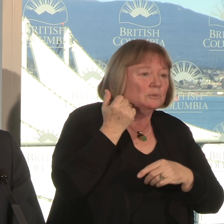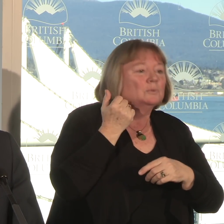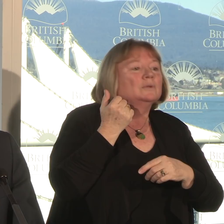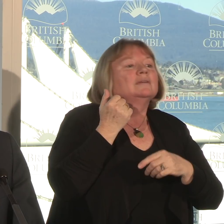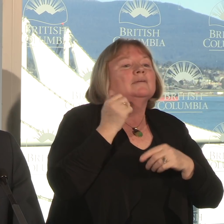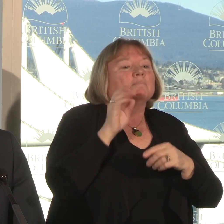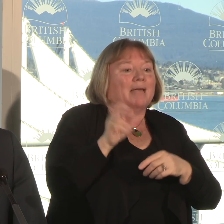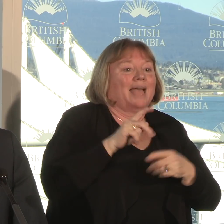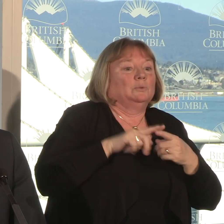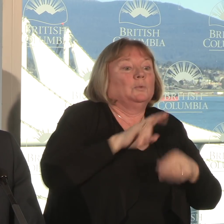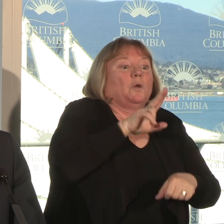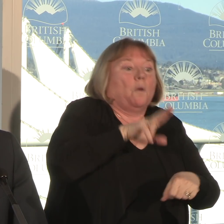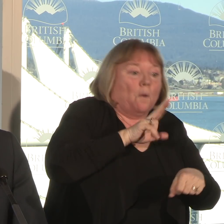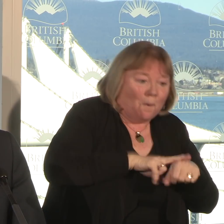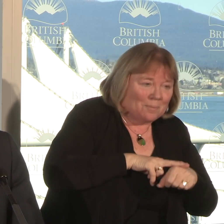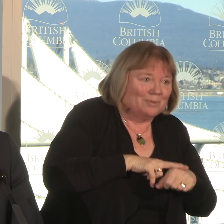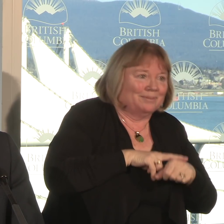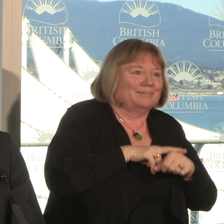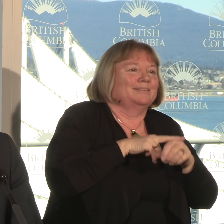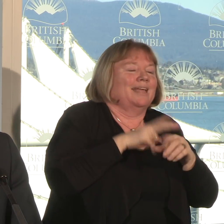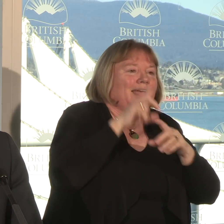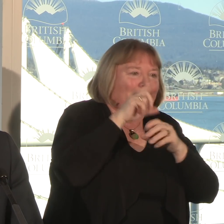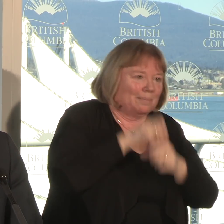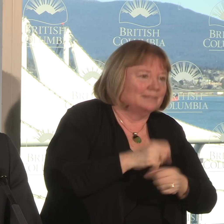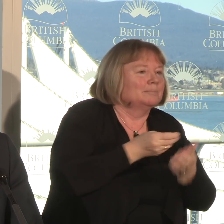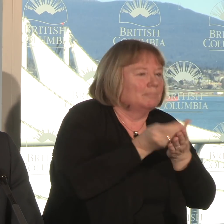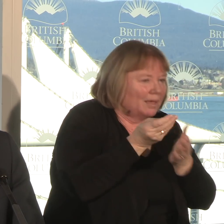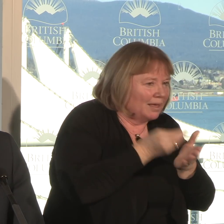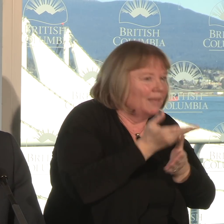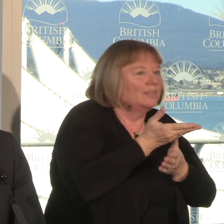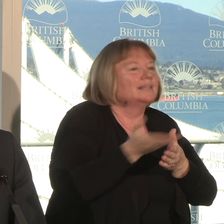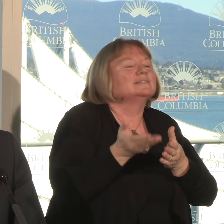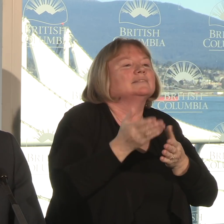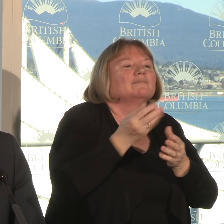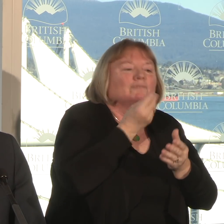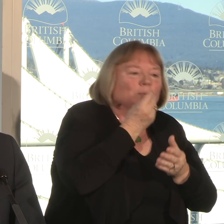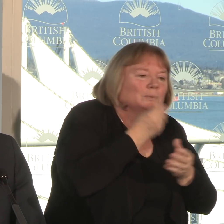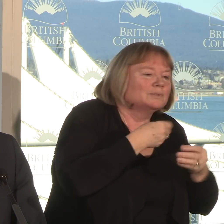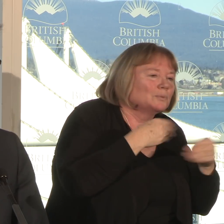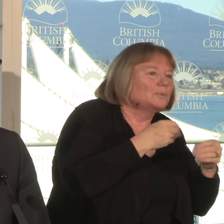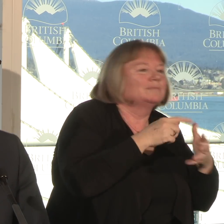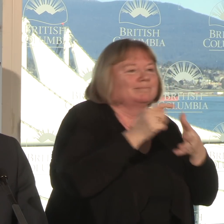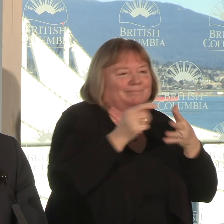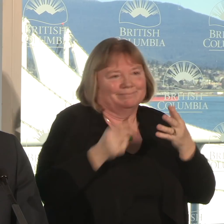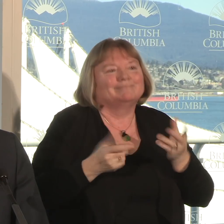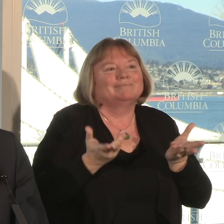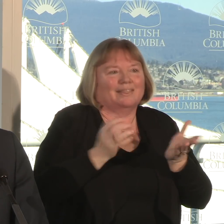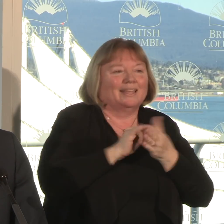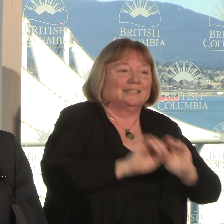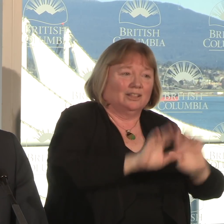normal practice with respect to buying supplies in grocery stores and other places. This is a clear